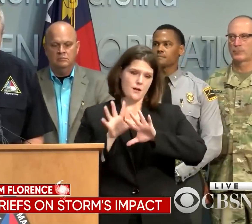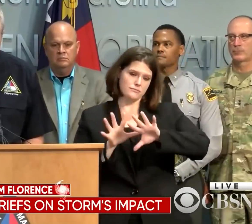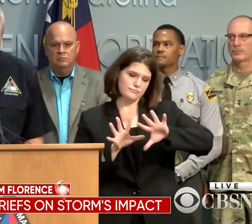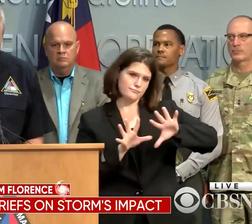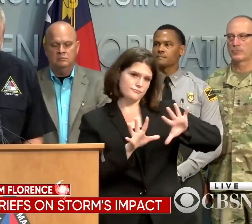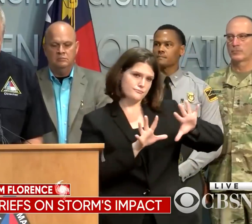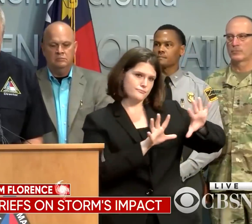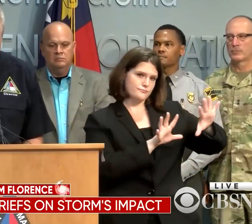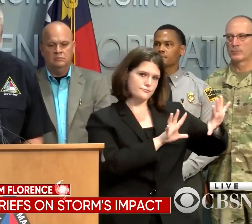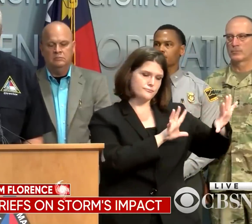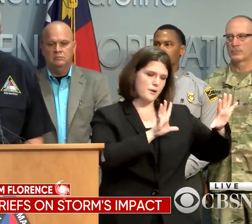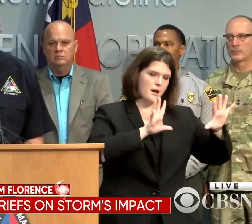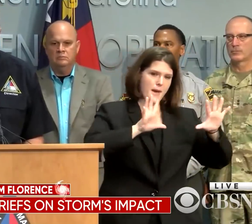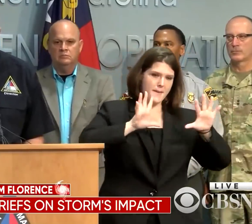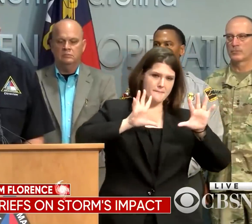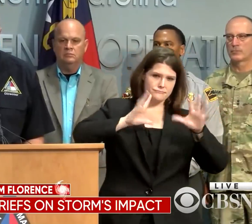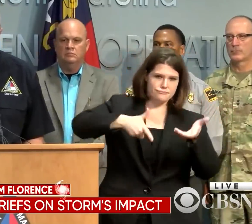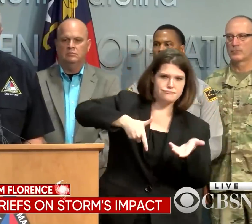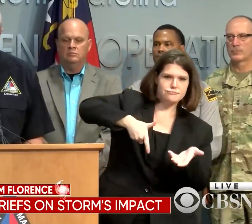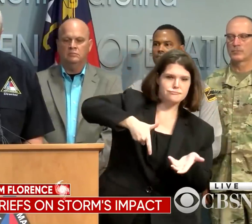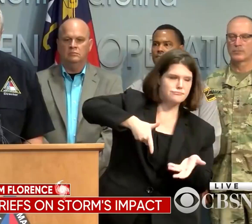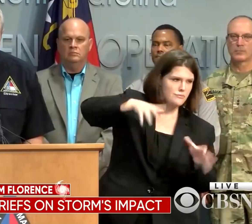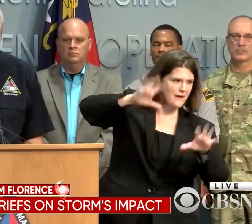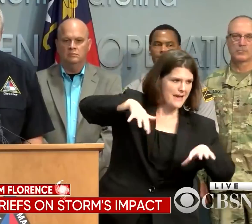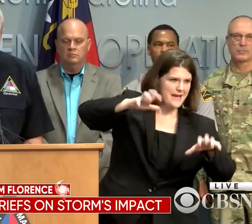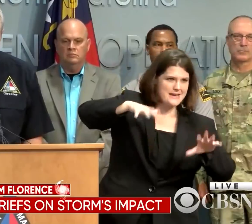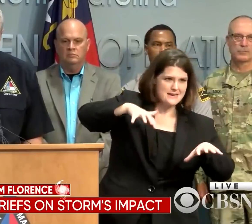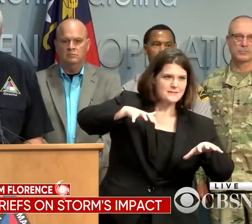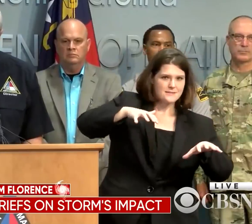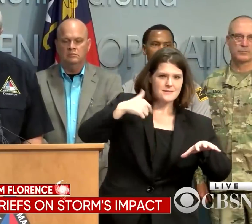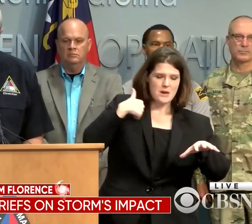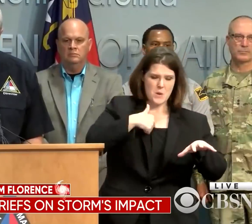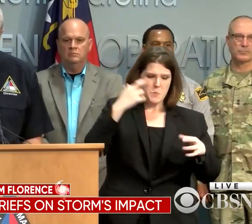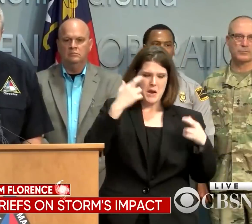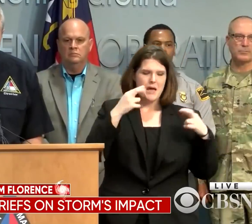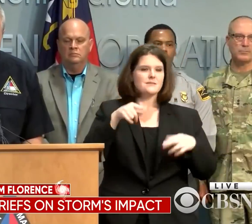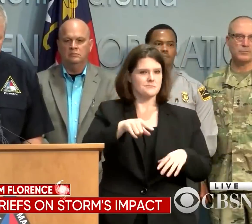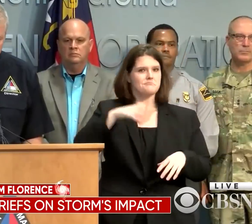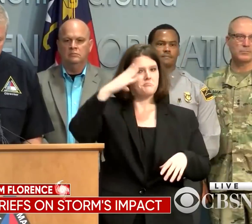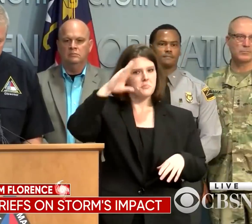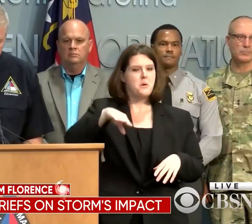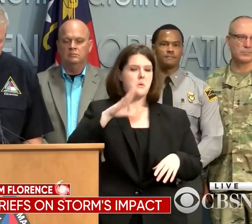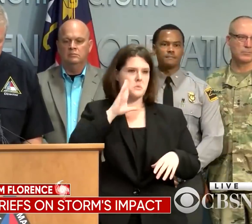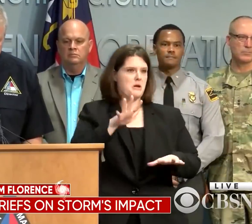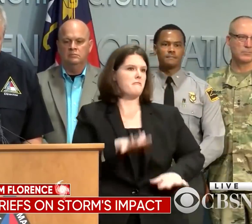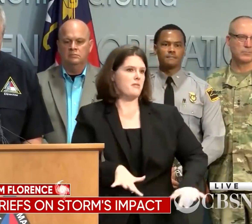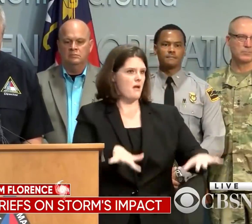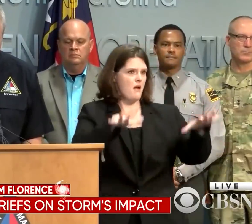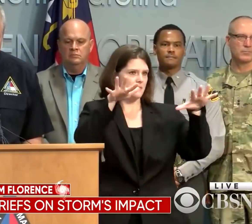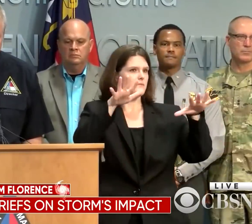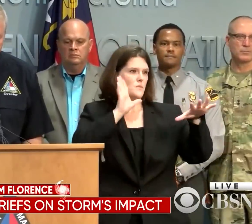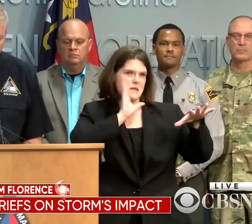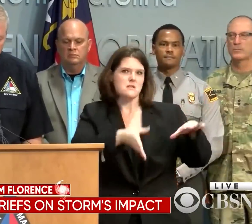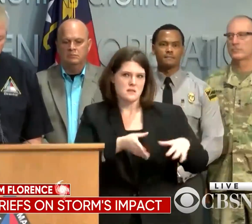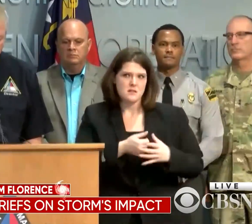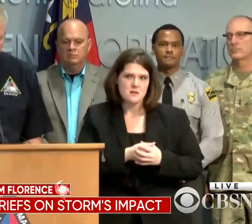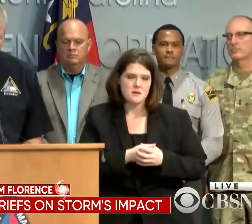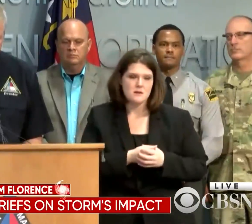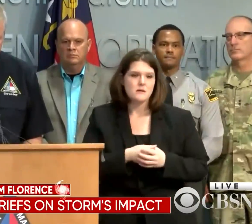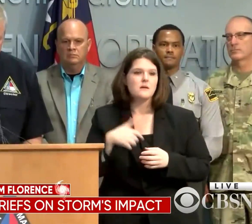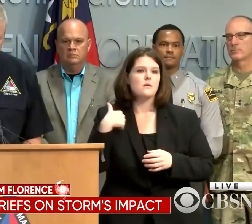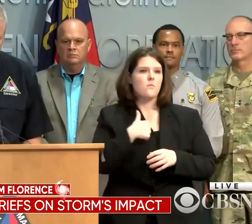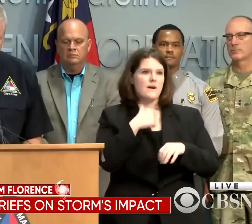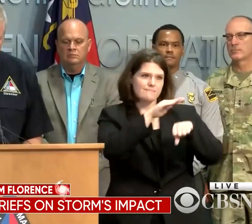these incredibly high amounts of precipitation, there's going to be widespread flooding. We've called